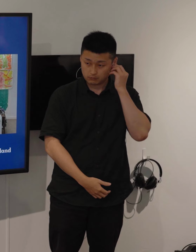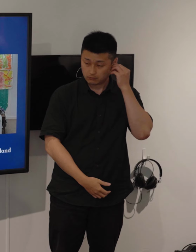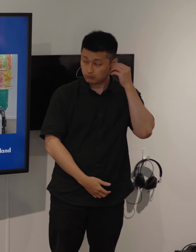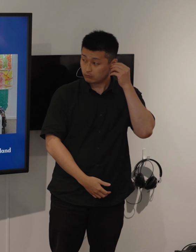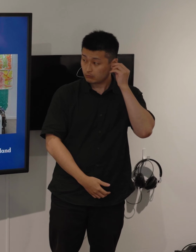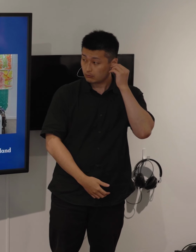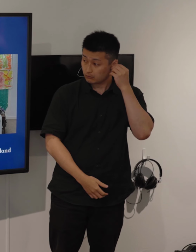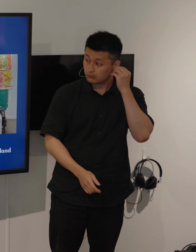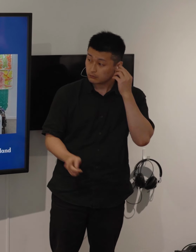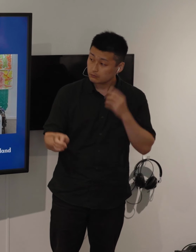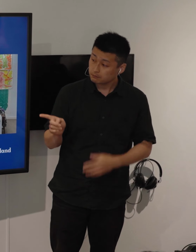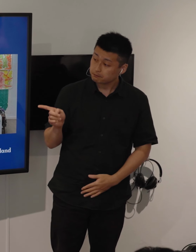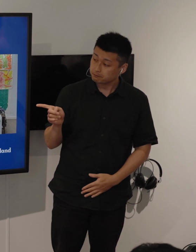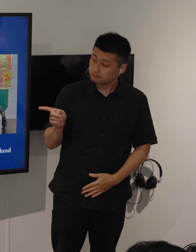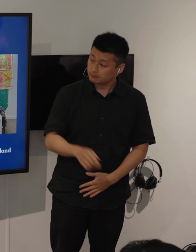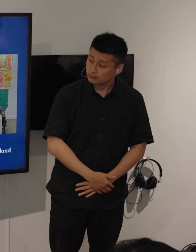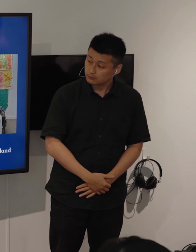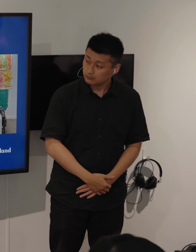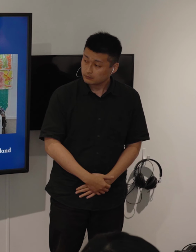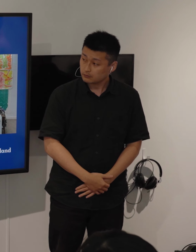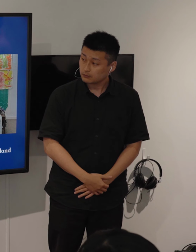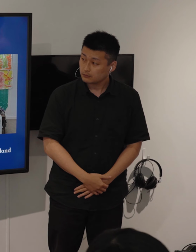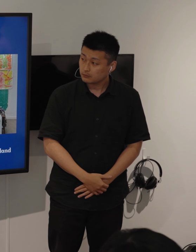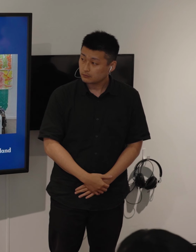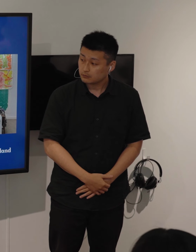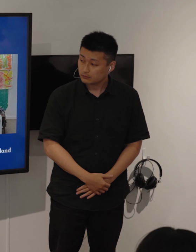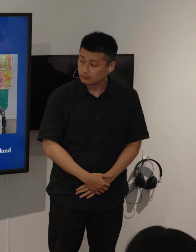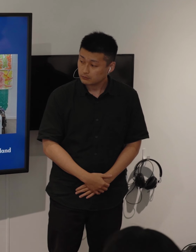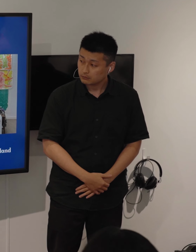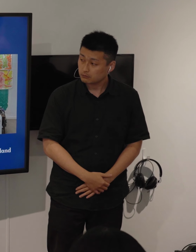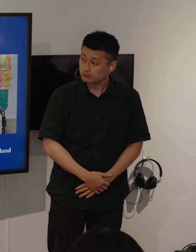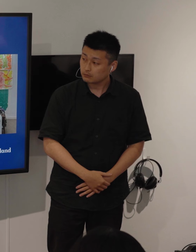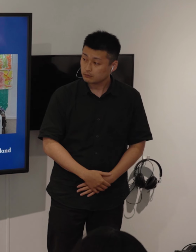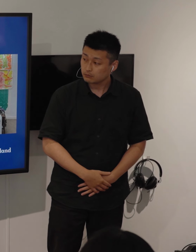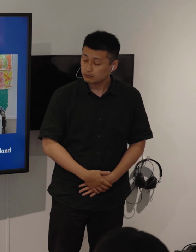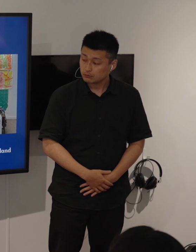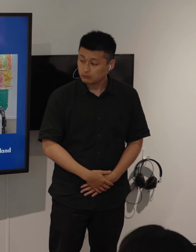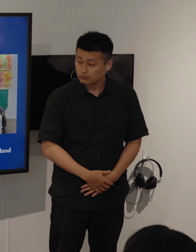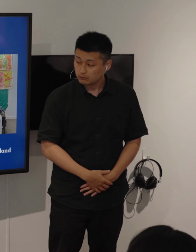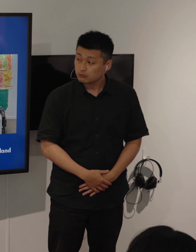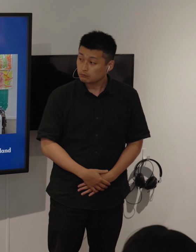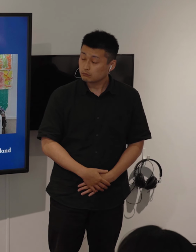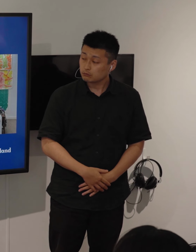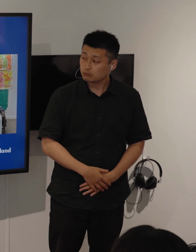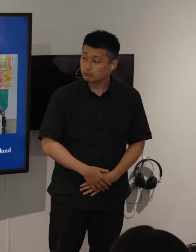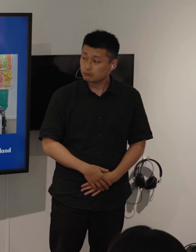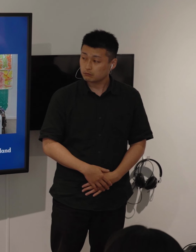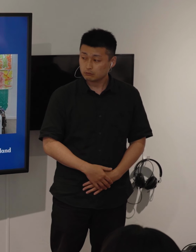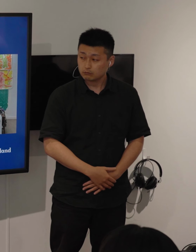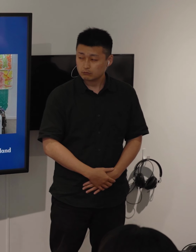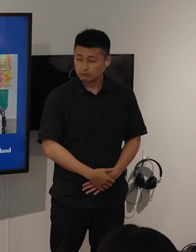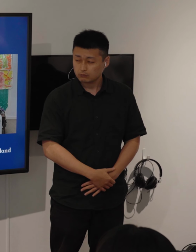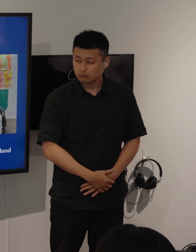you'll see here is from the Nottingham show, and one of the autistic artists I work with called it like a suite, like a